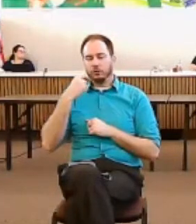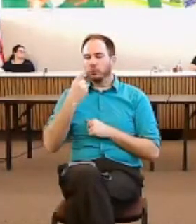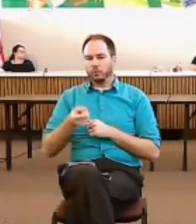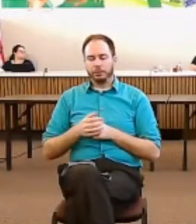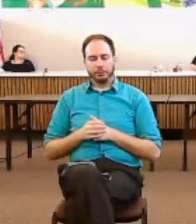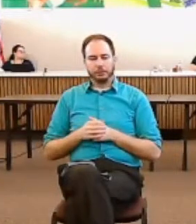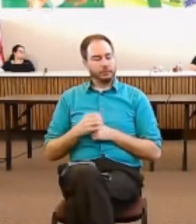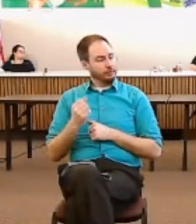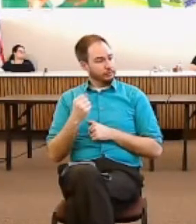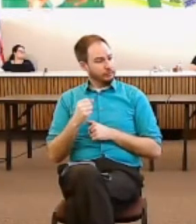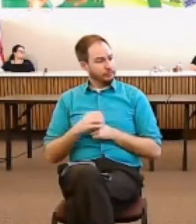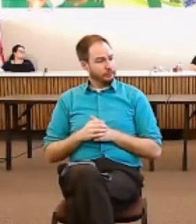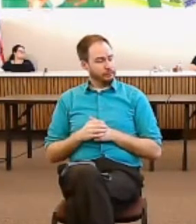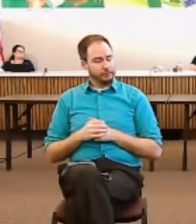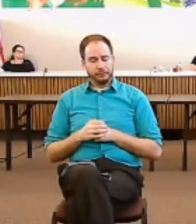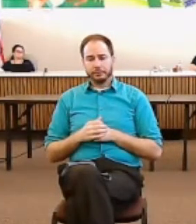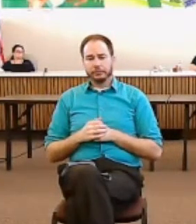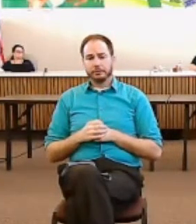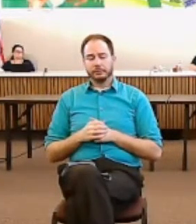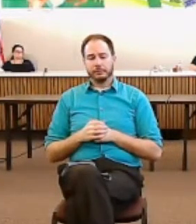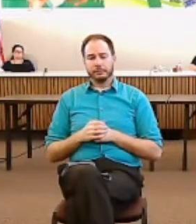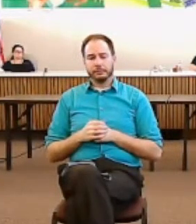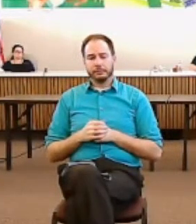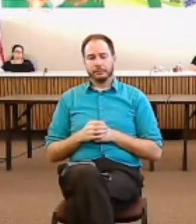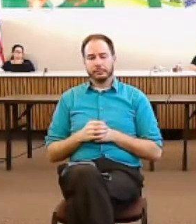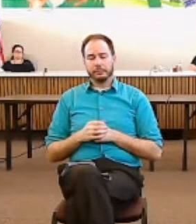one. Did you?